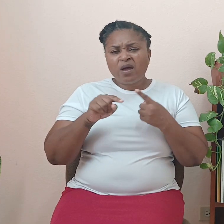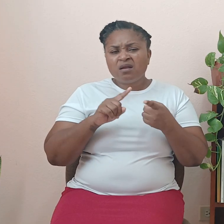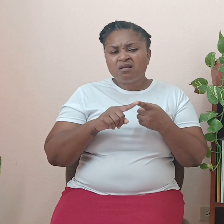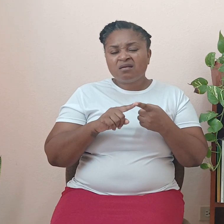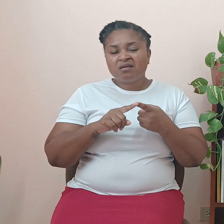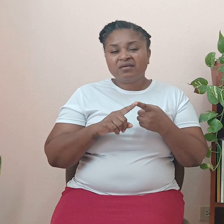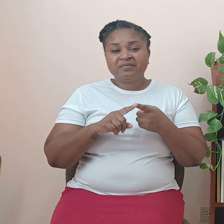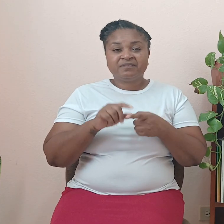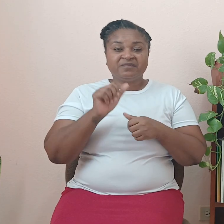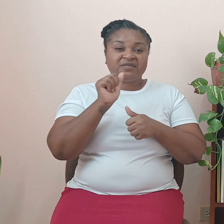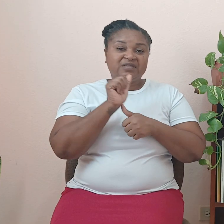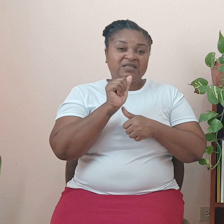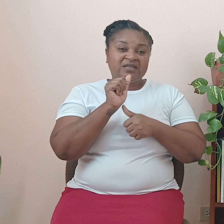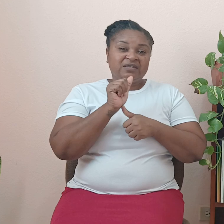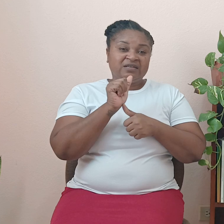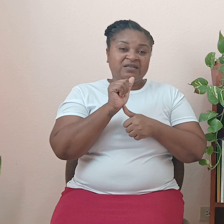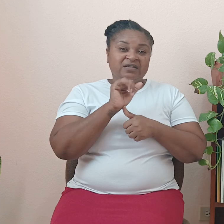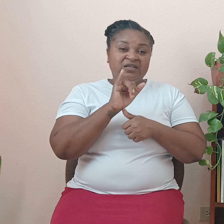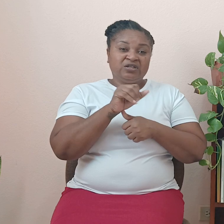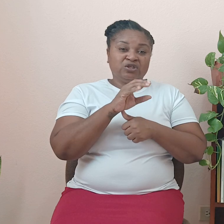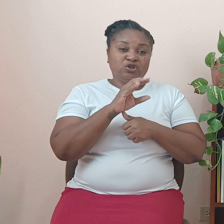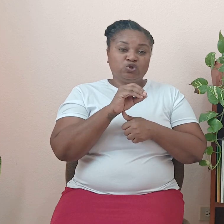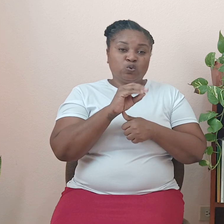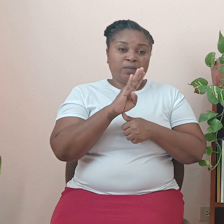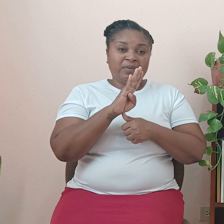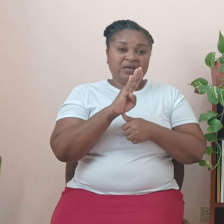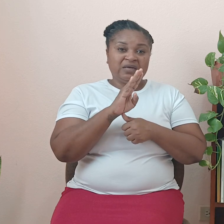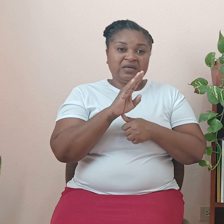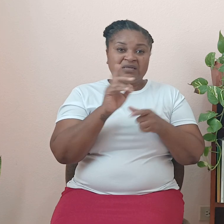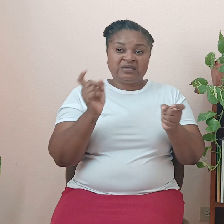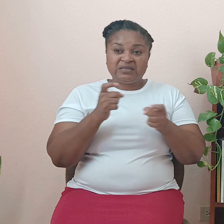A. Job sinned when he killed all his servants.